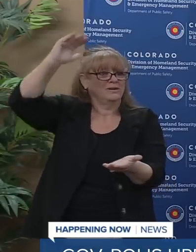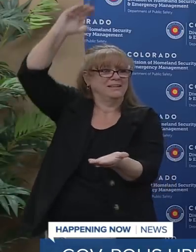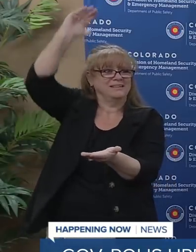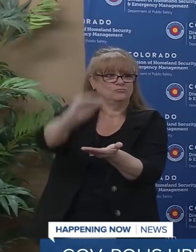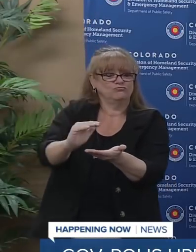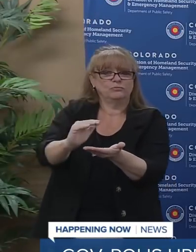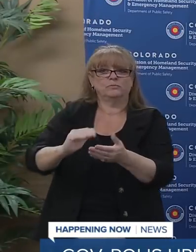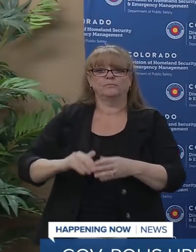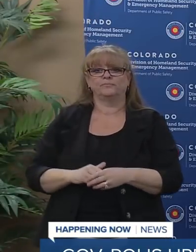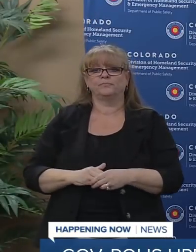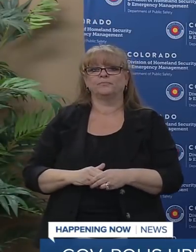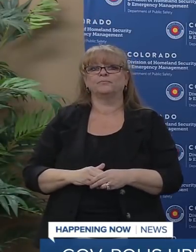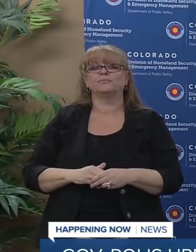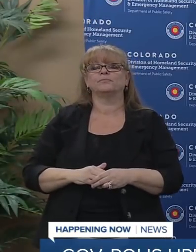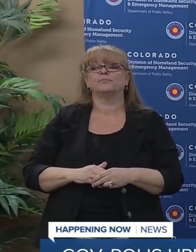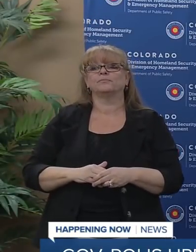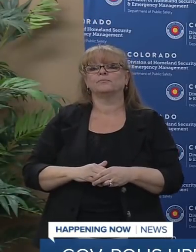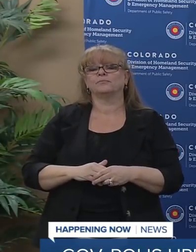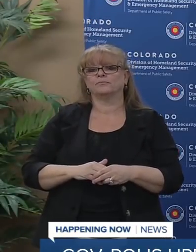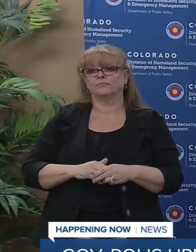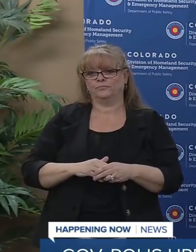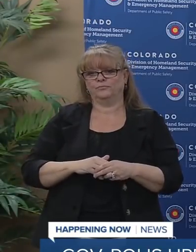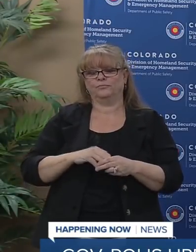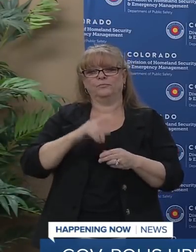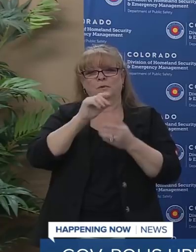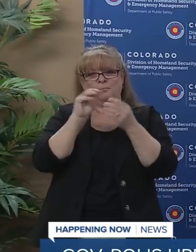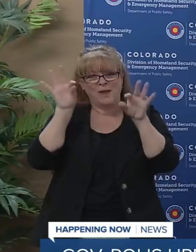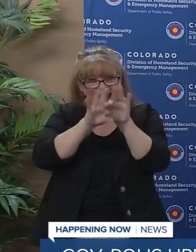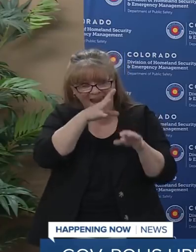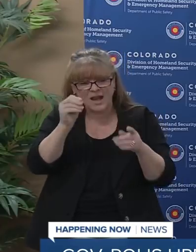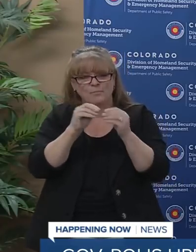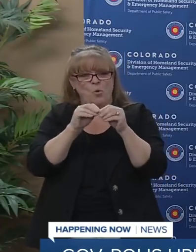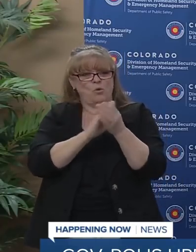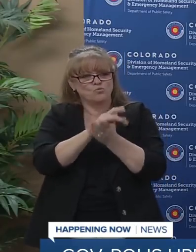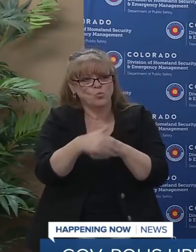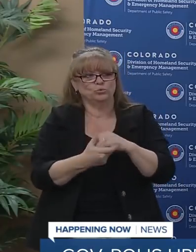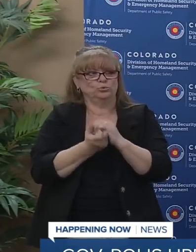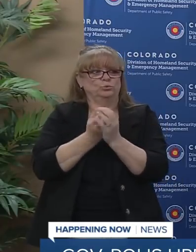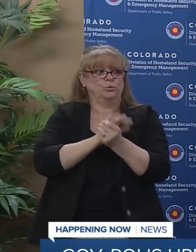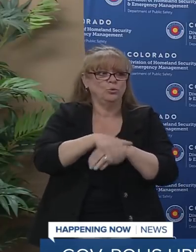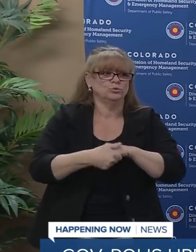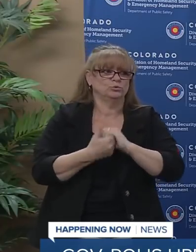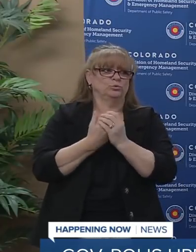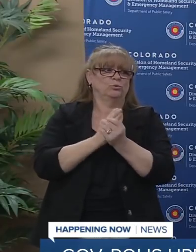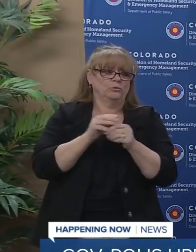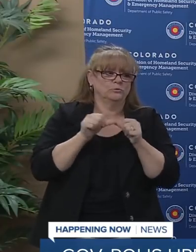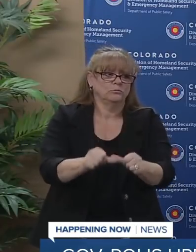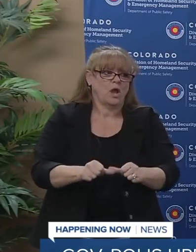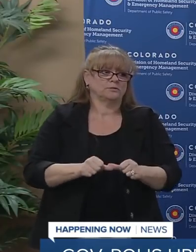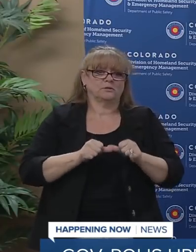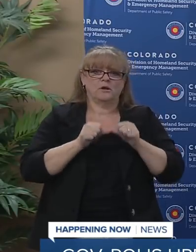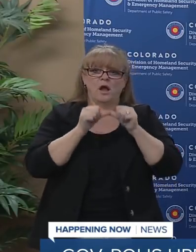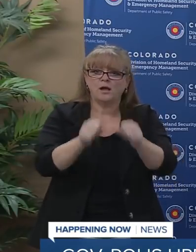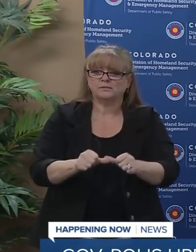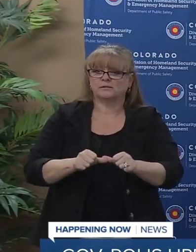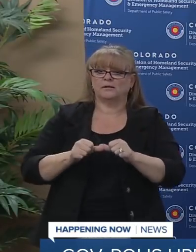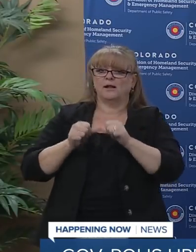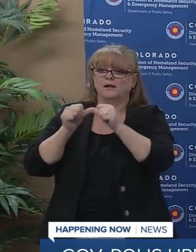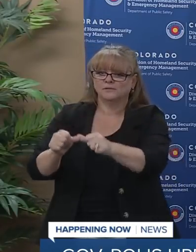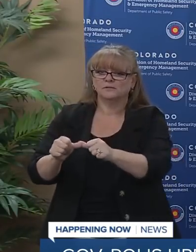washing reduces the transmission of the virus. It also sends a message to others that we all need to be thoughtful about changing our